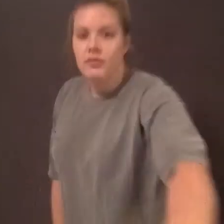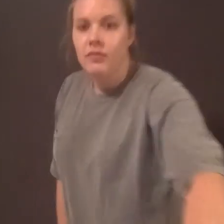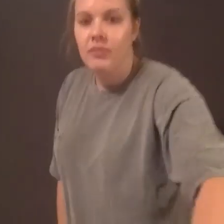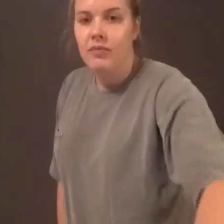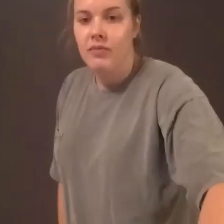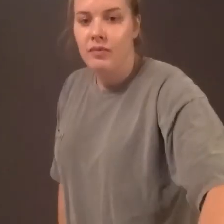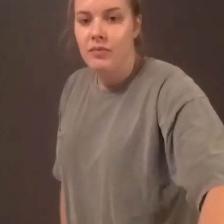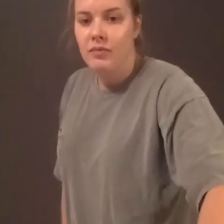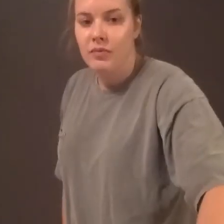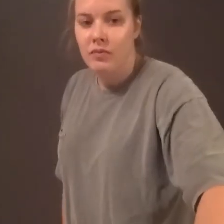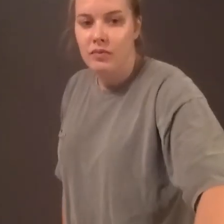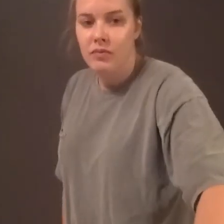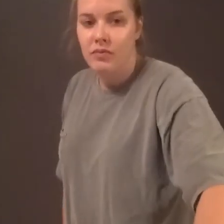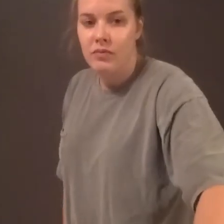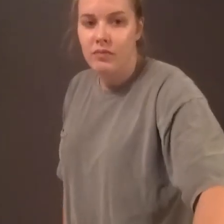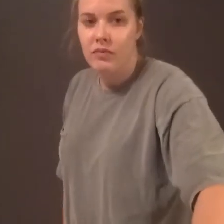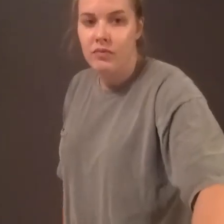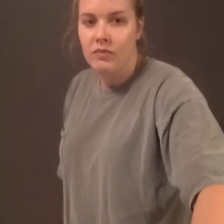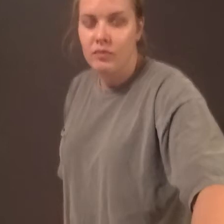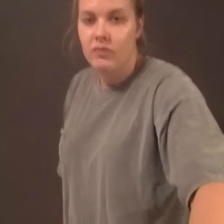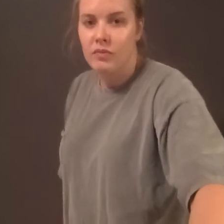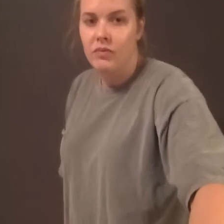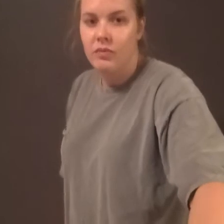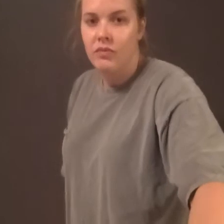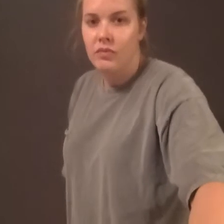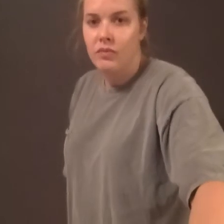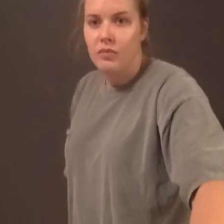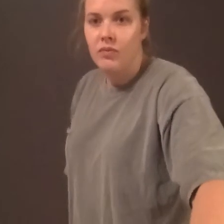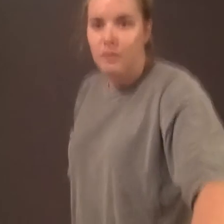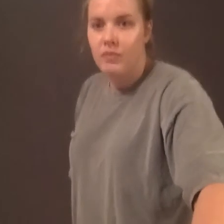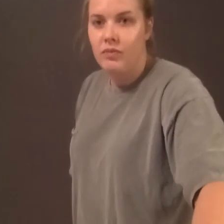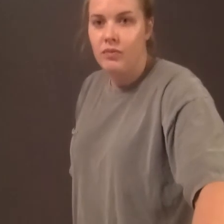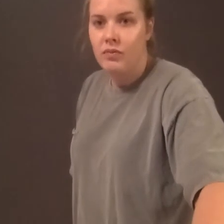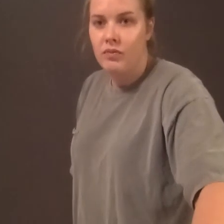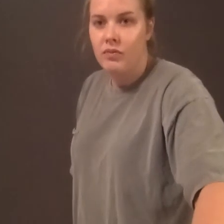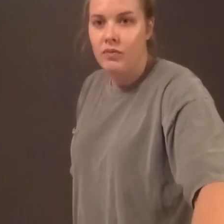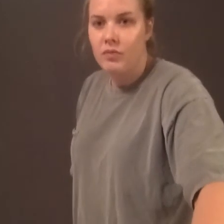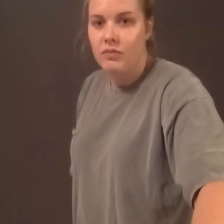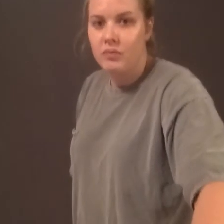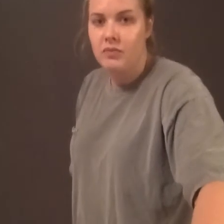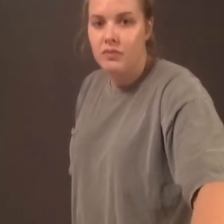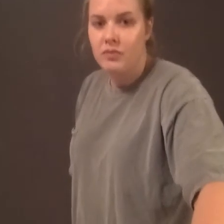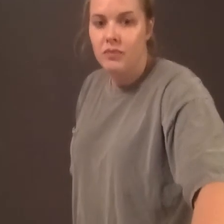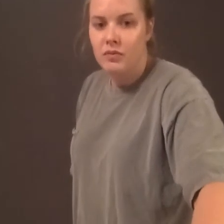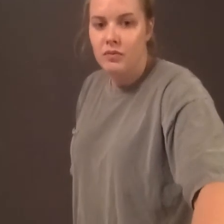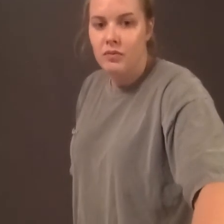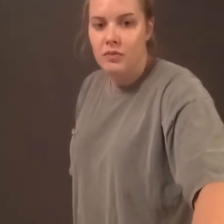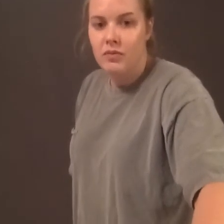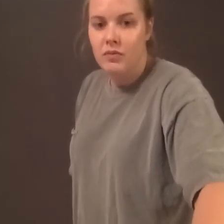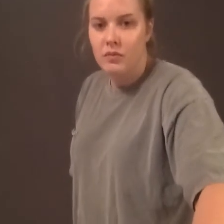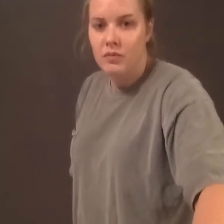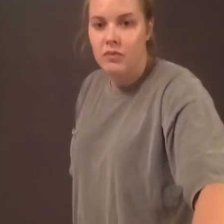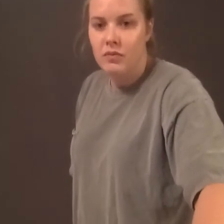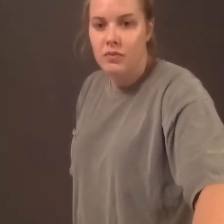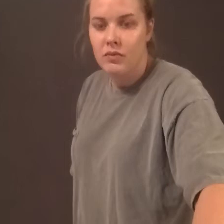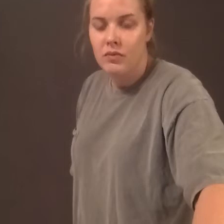I'll tell you what, let's stick with me, okay? So far in life, I haven't had a whole lot of trouble communicating. Now, see if you can communicate to me